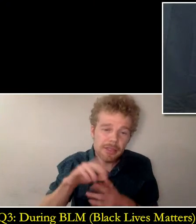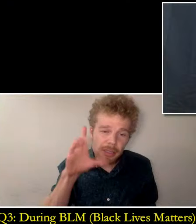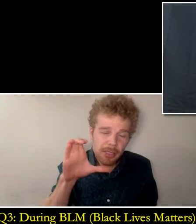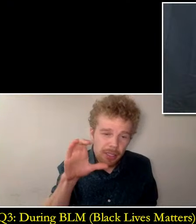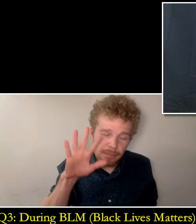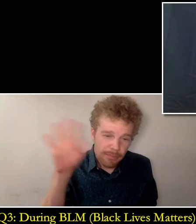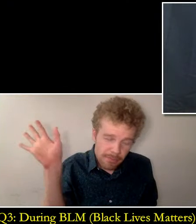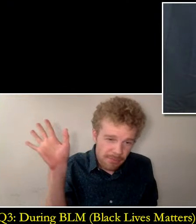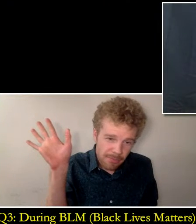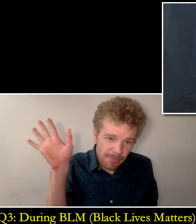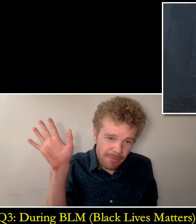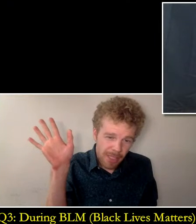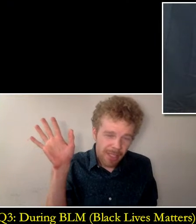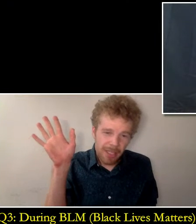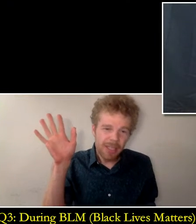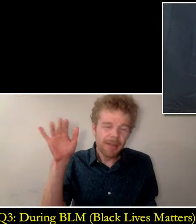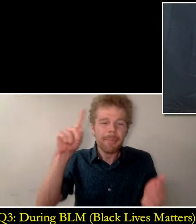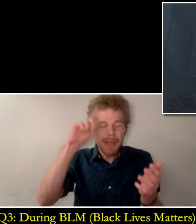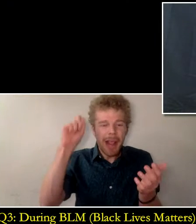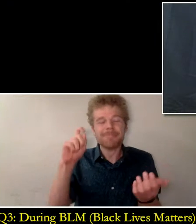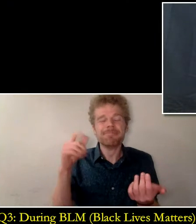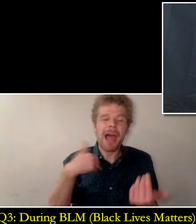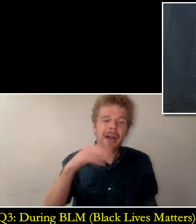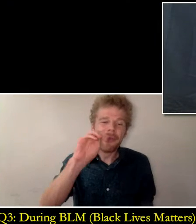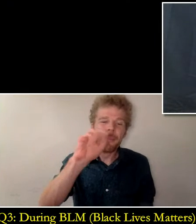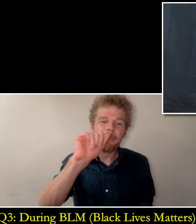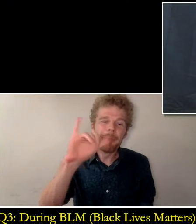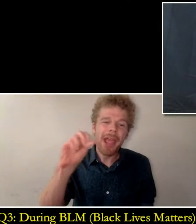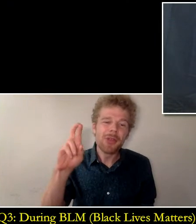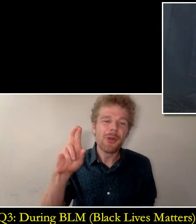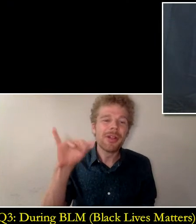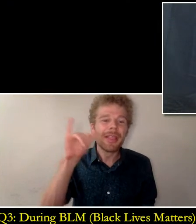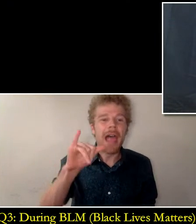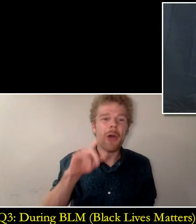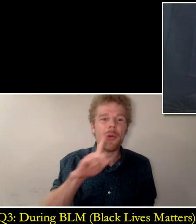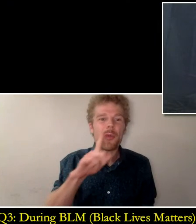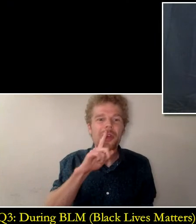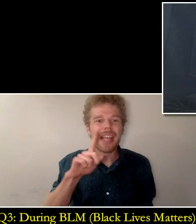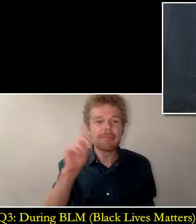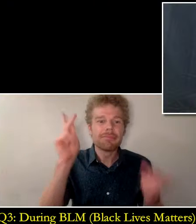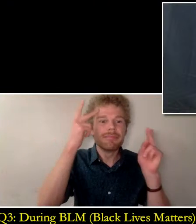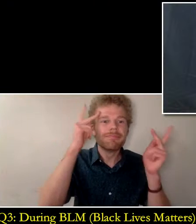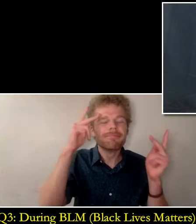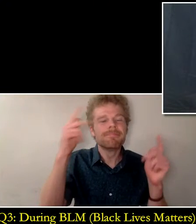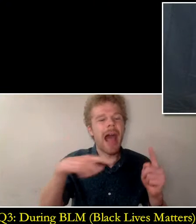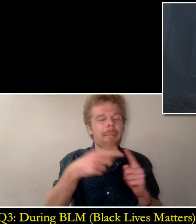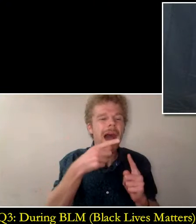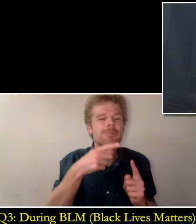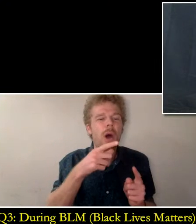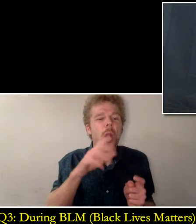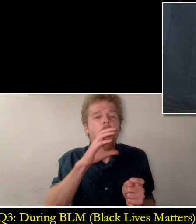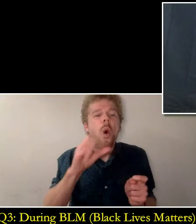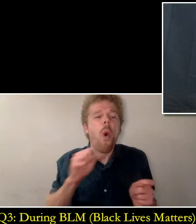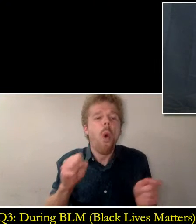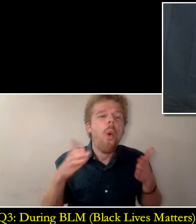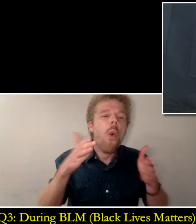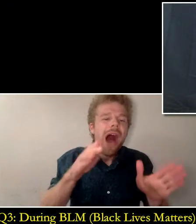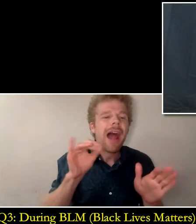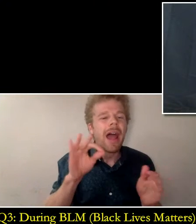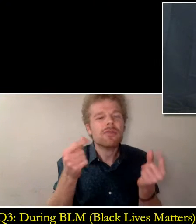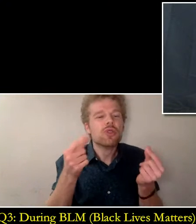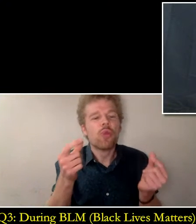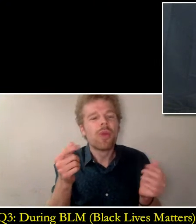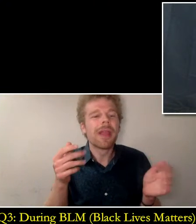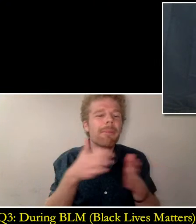highest number of police officers per capita. Just simply put, there are too many officers in